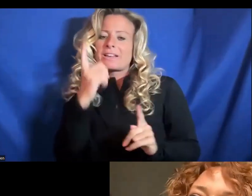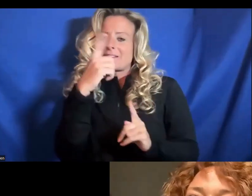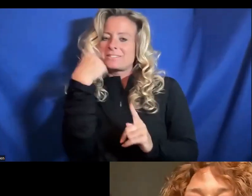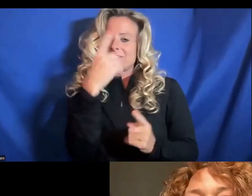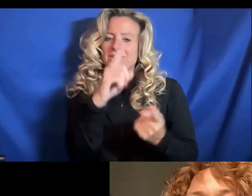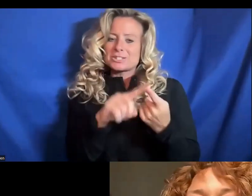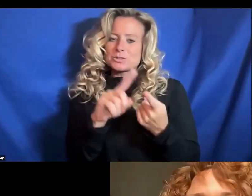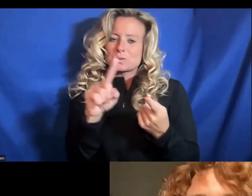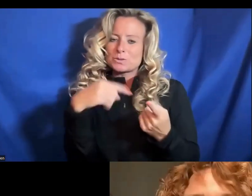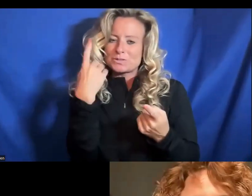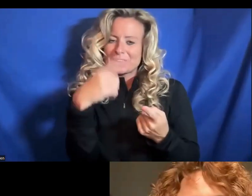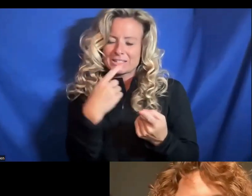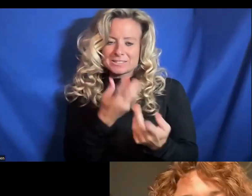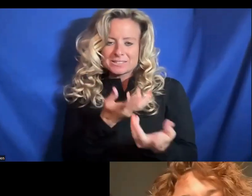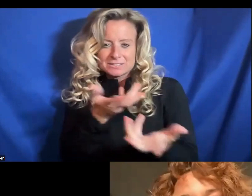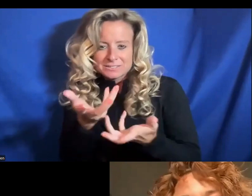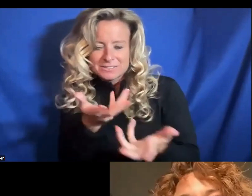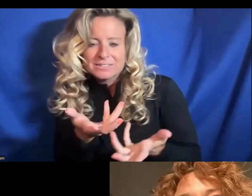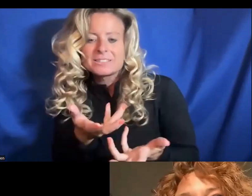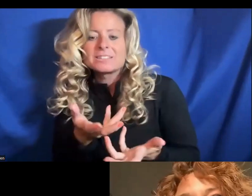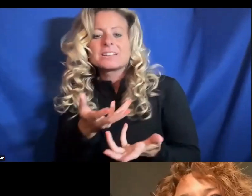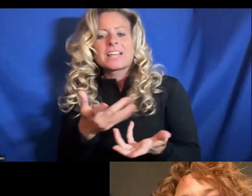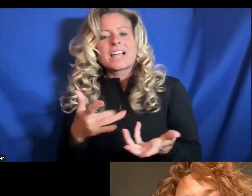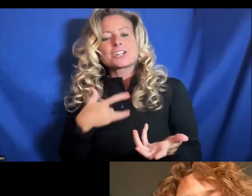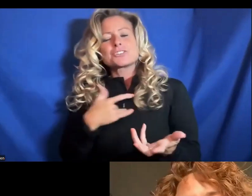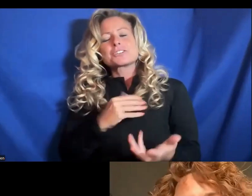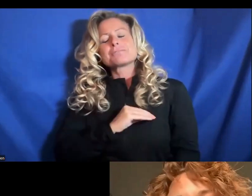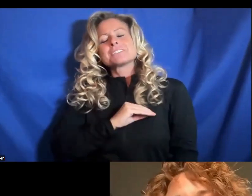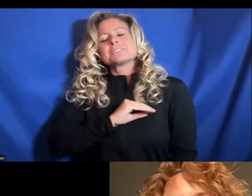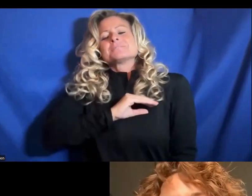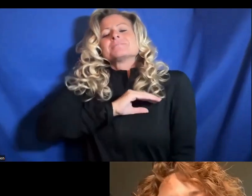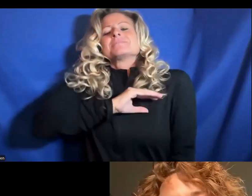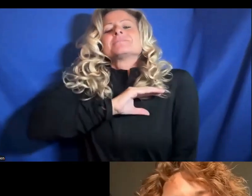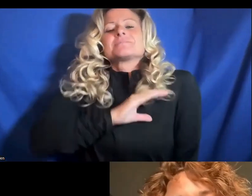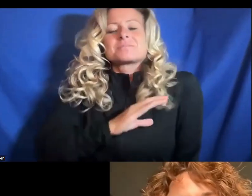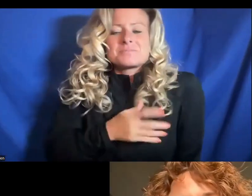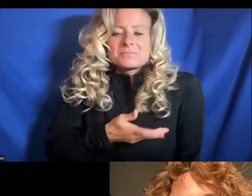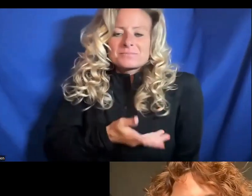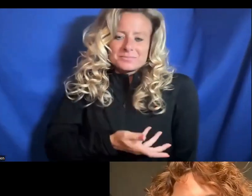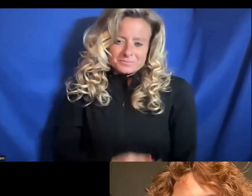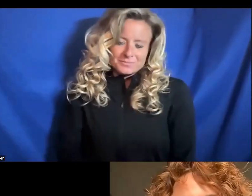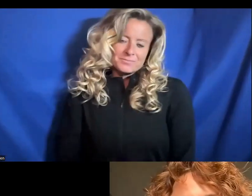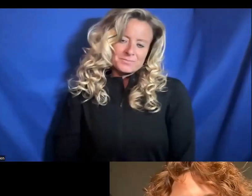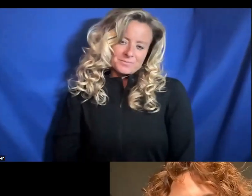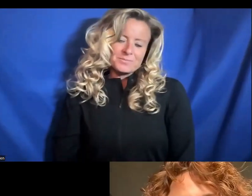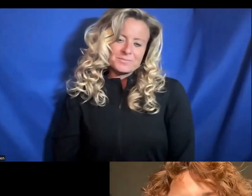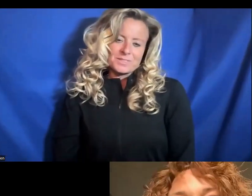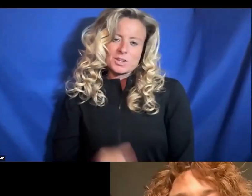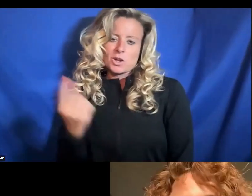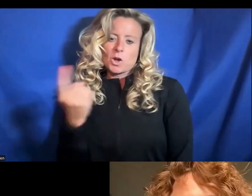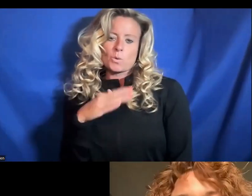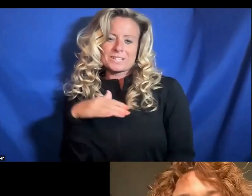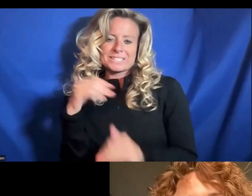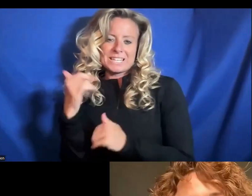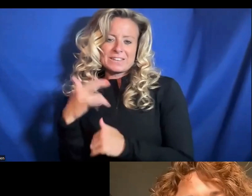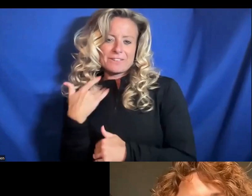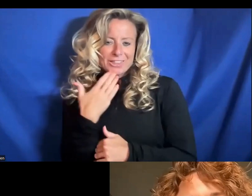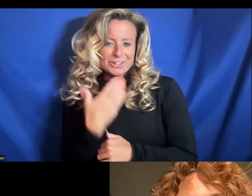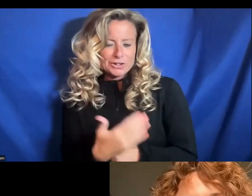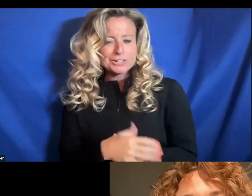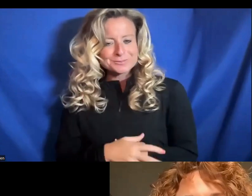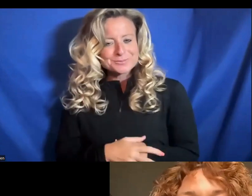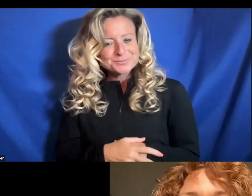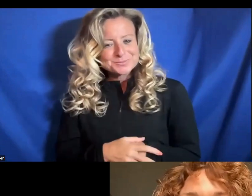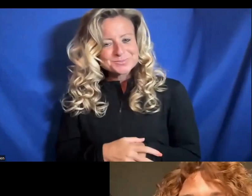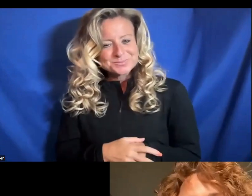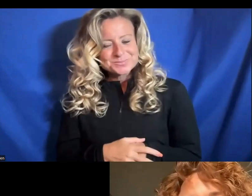hands on, That's true. and it makes It's you a feel very good. intimate, it's an intimate thing, and they always leave feeling good, or you hope they do, right? And